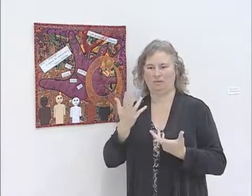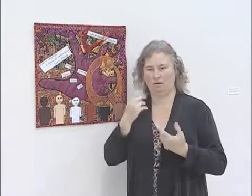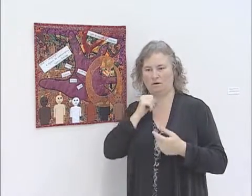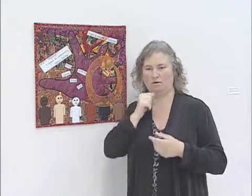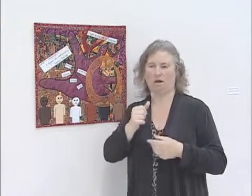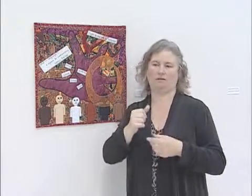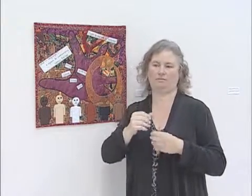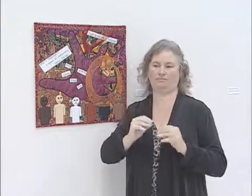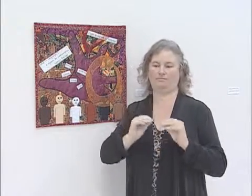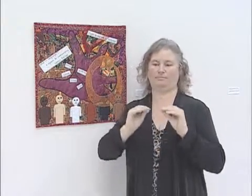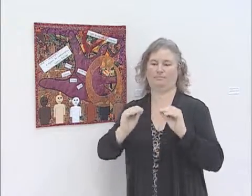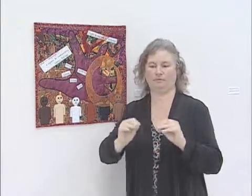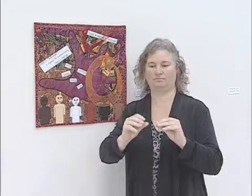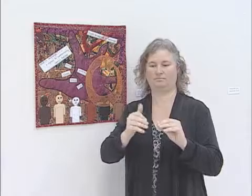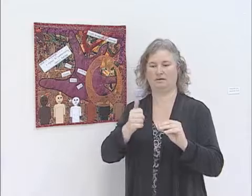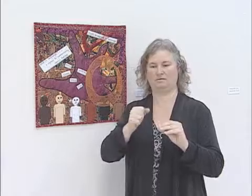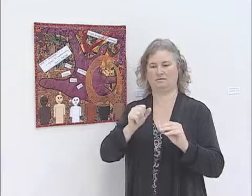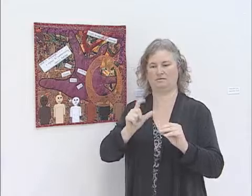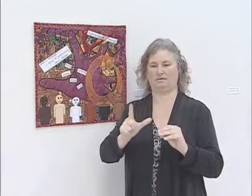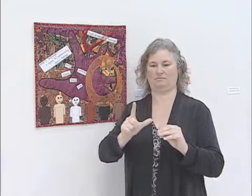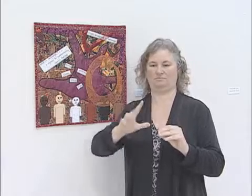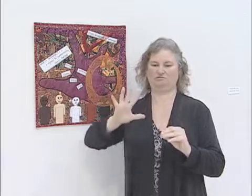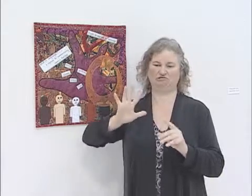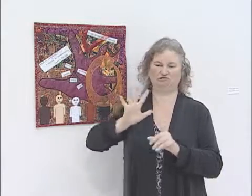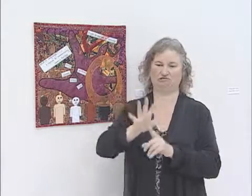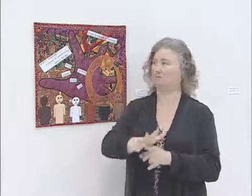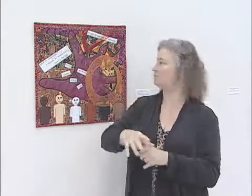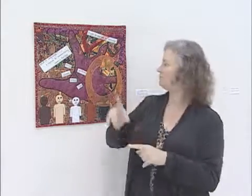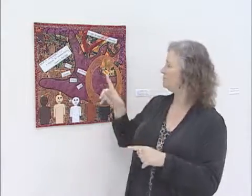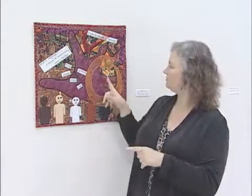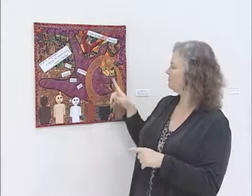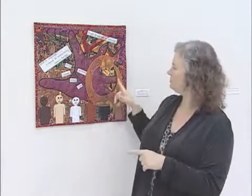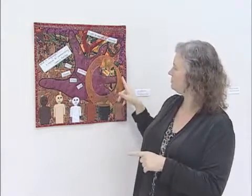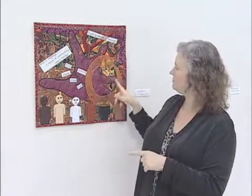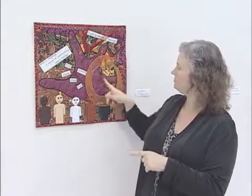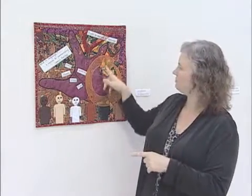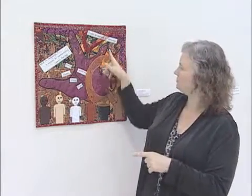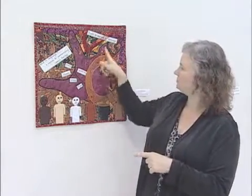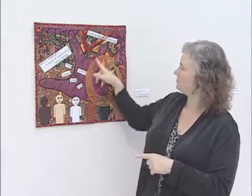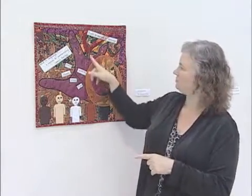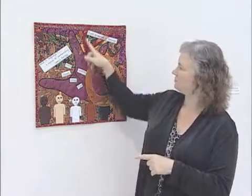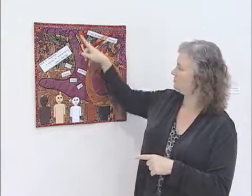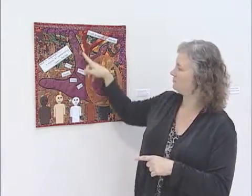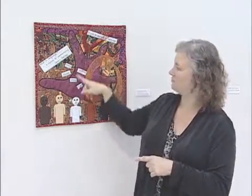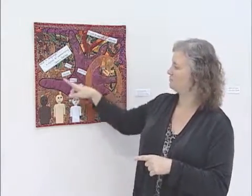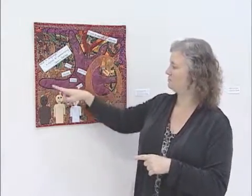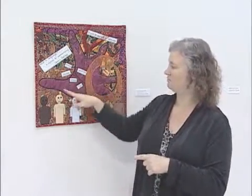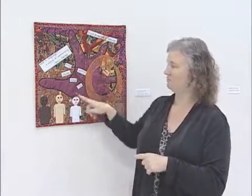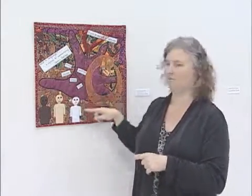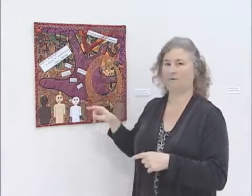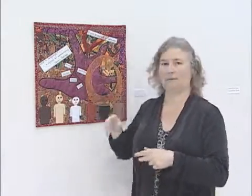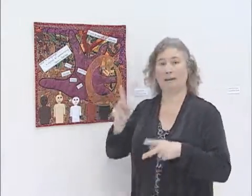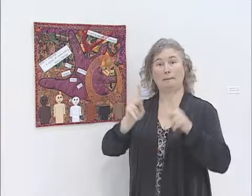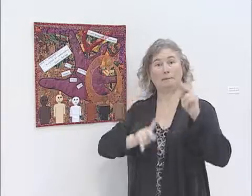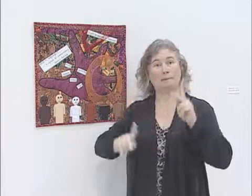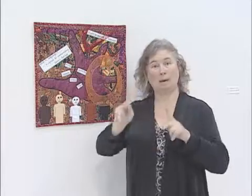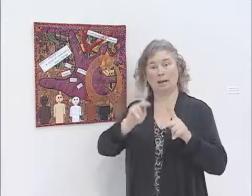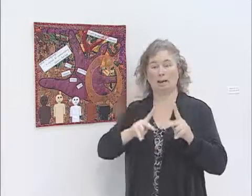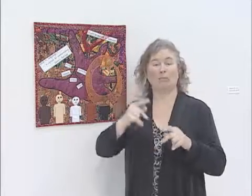expression. And it's so inspiring to people. Why is ASL always under siege? You can see from this shape that